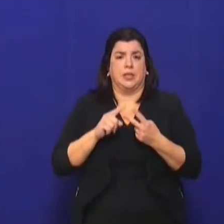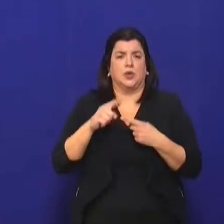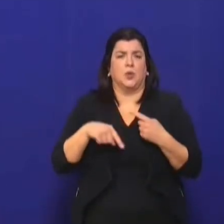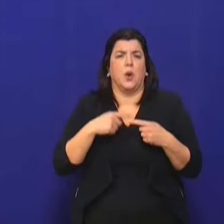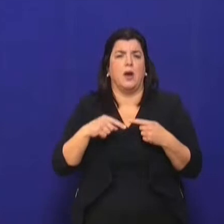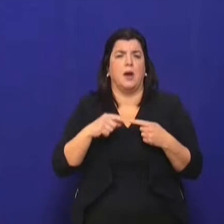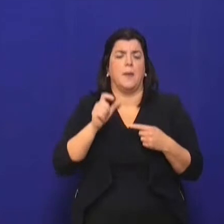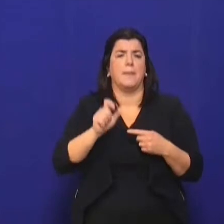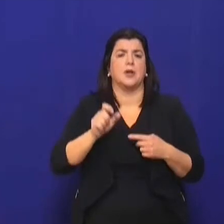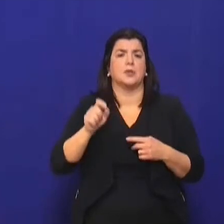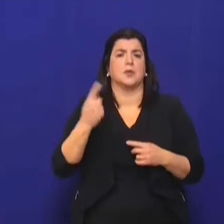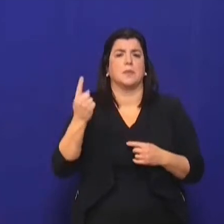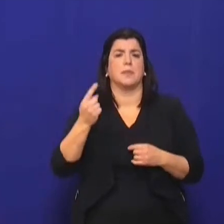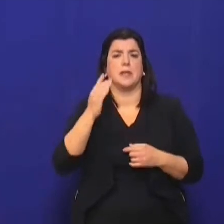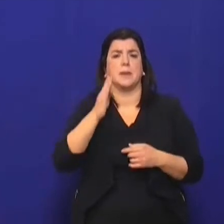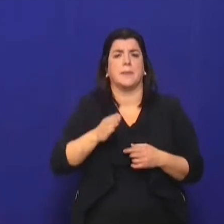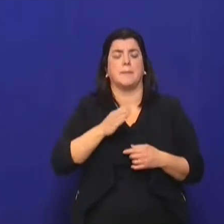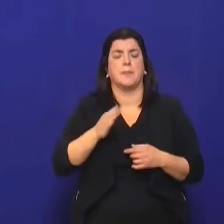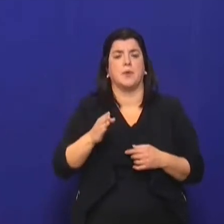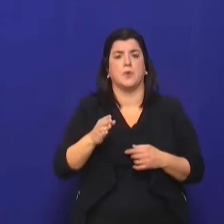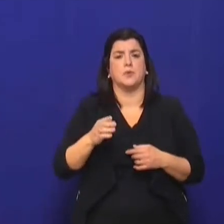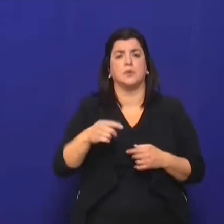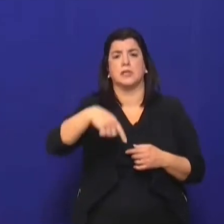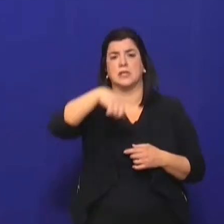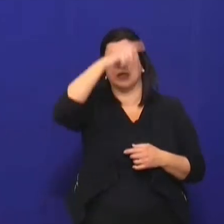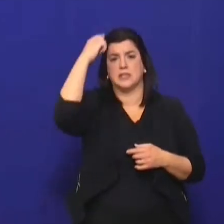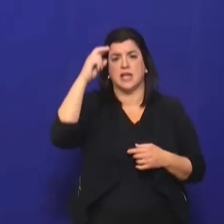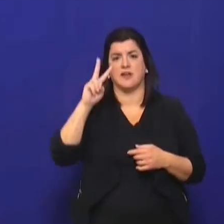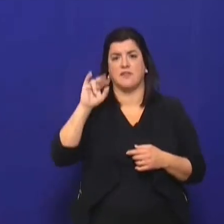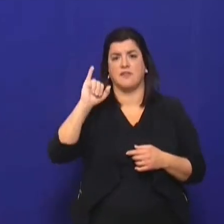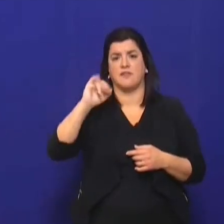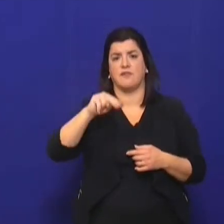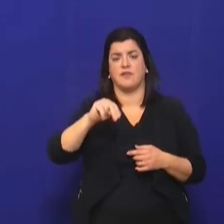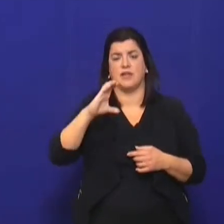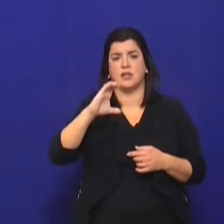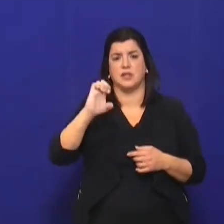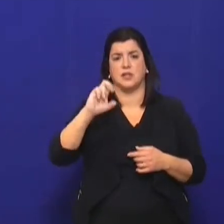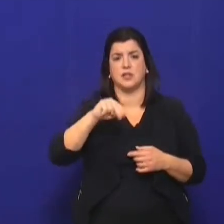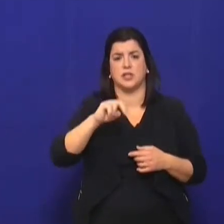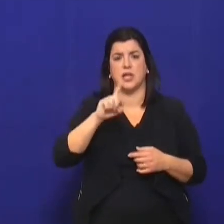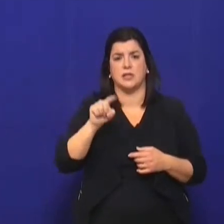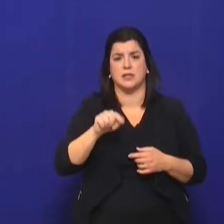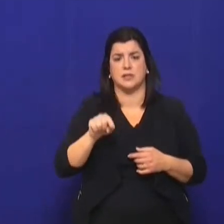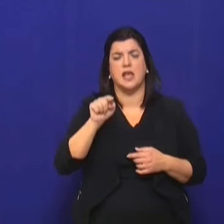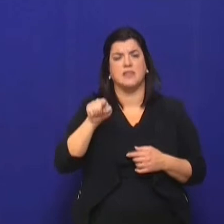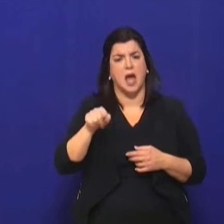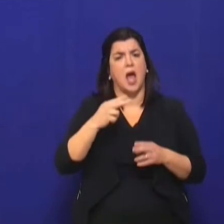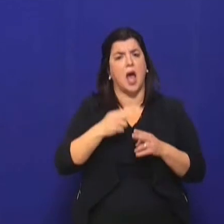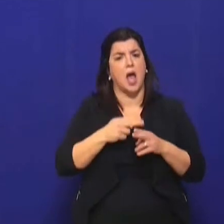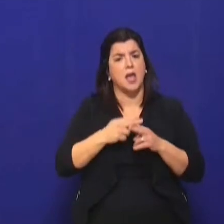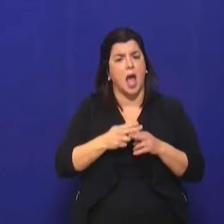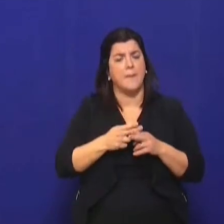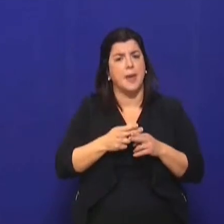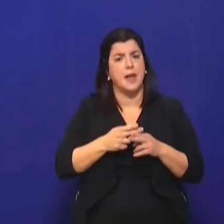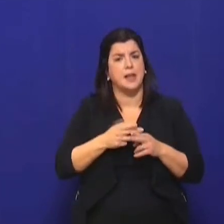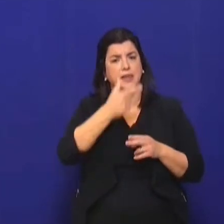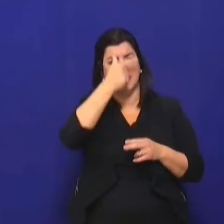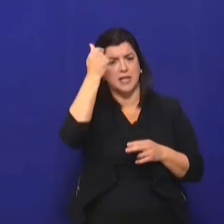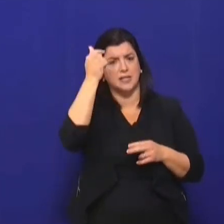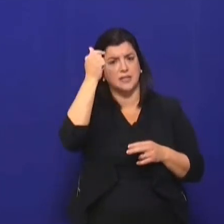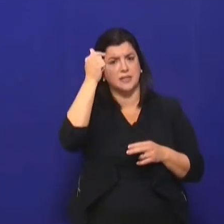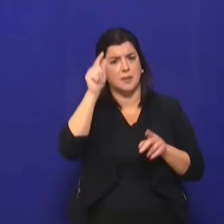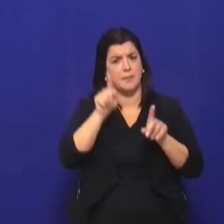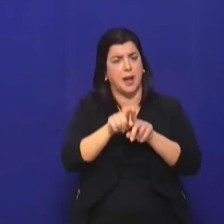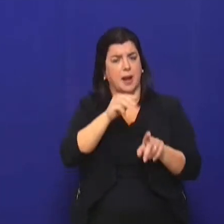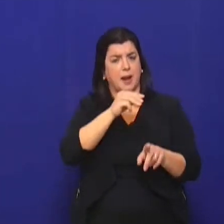imutu f'San Vincenz de Paul u f'residenzi oħra qed isirilhom swab test bħalma jsir fl-isptar Mater Dei.